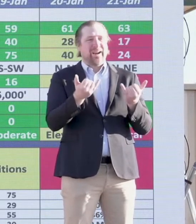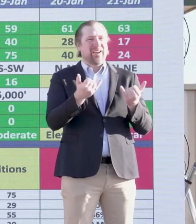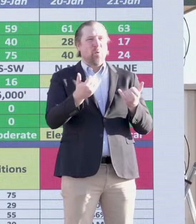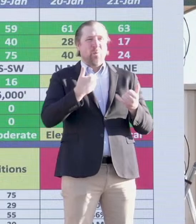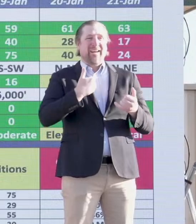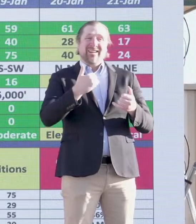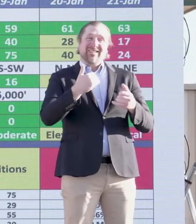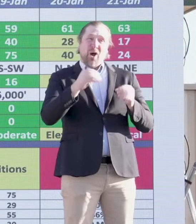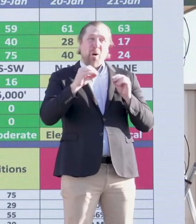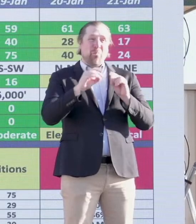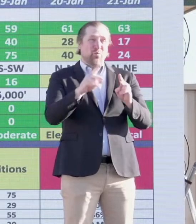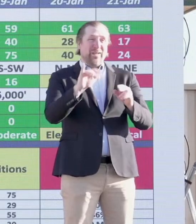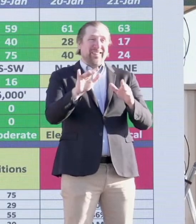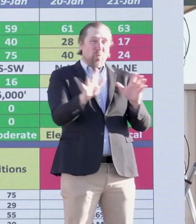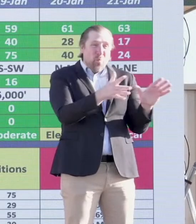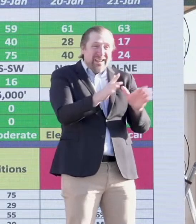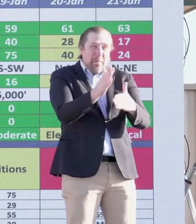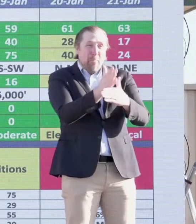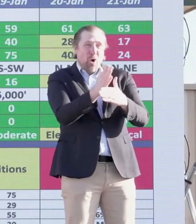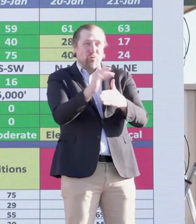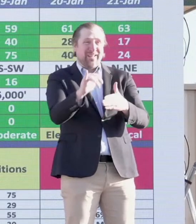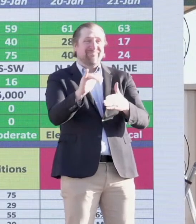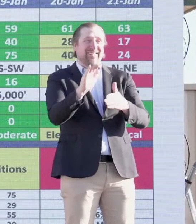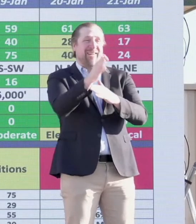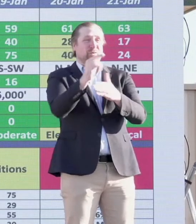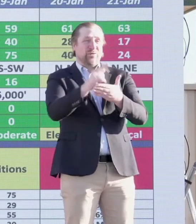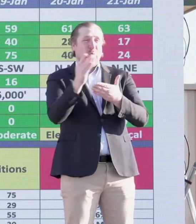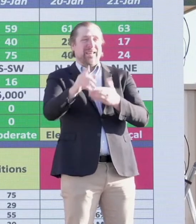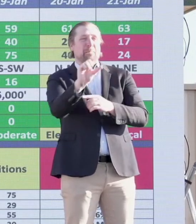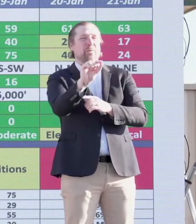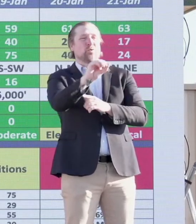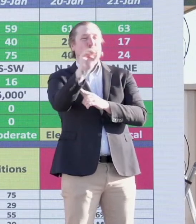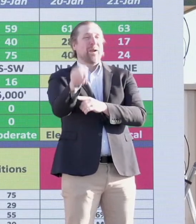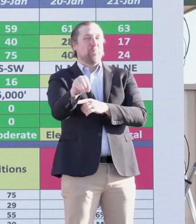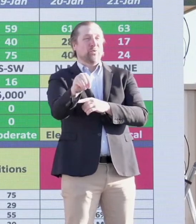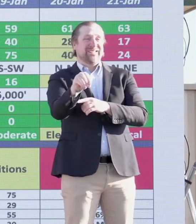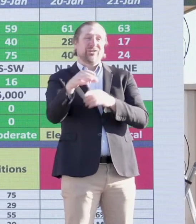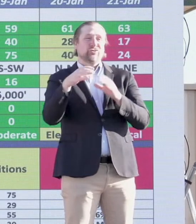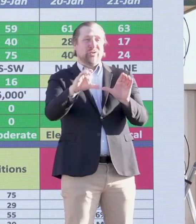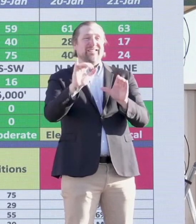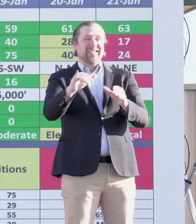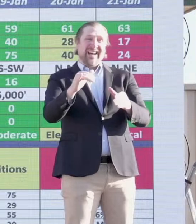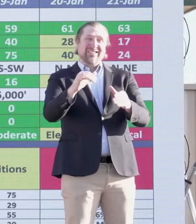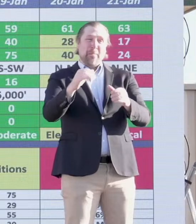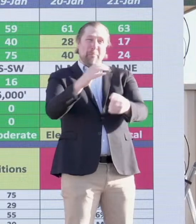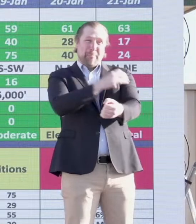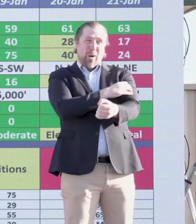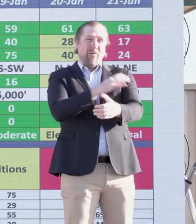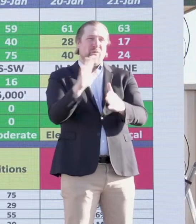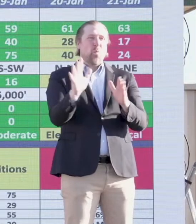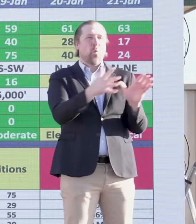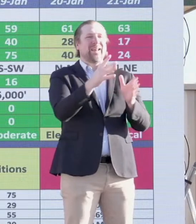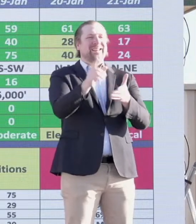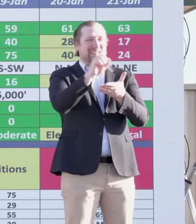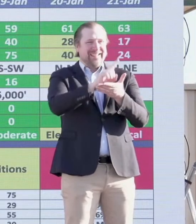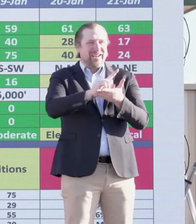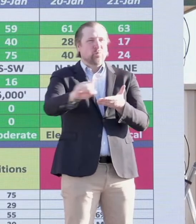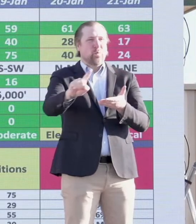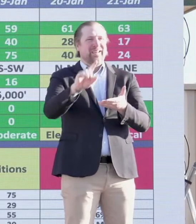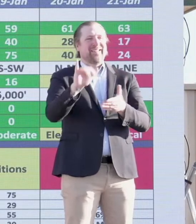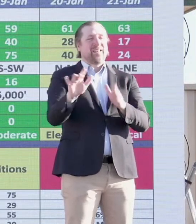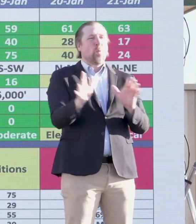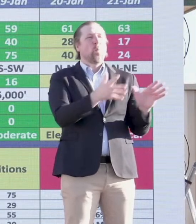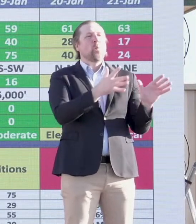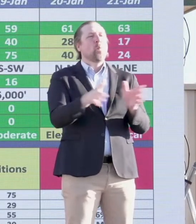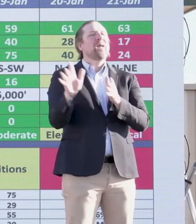decent chance of moderate Santa Ana winds and even about a 20% chance of strong Santa Ana winds at times next week. And with those Santa Ana